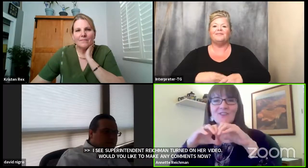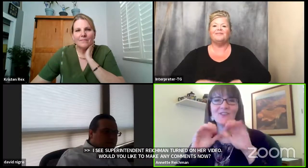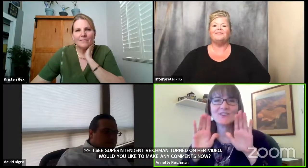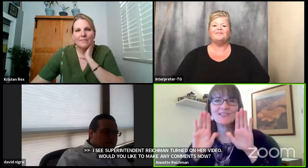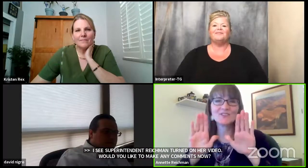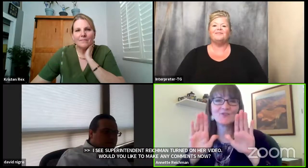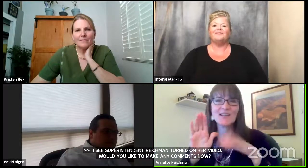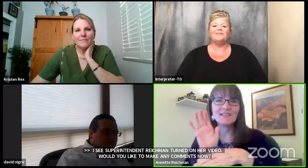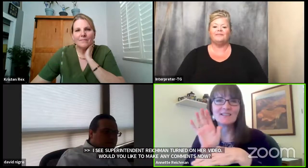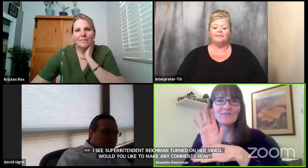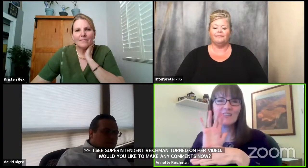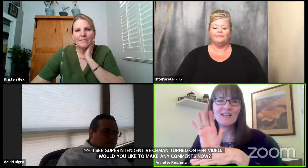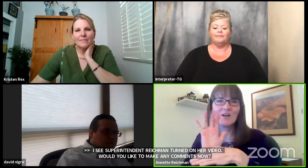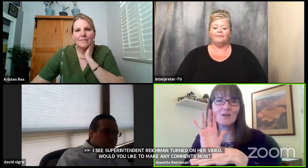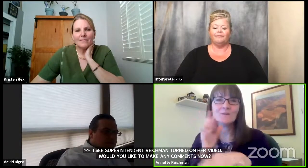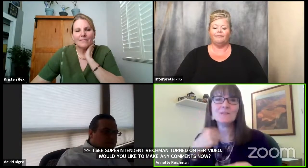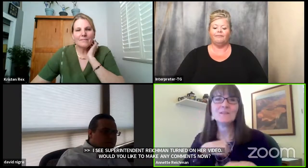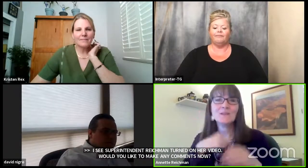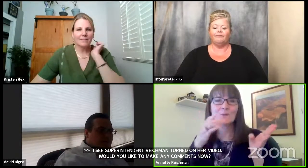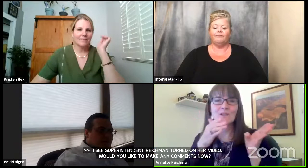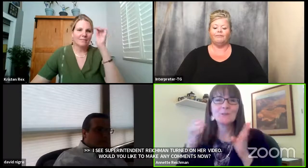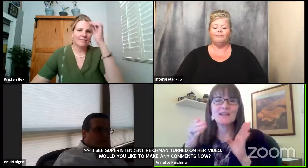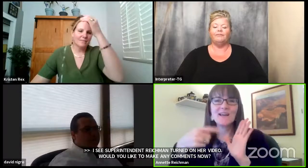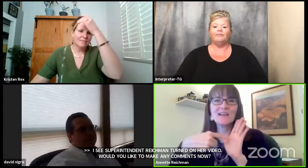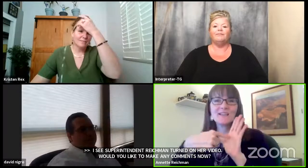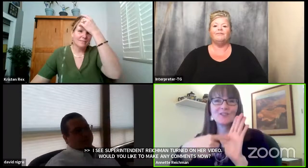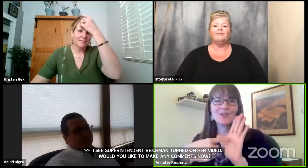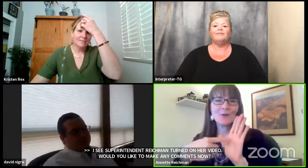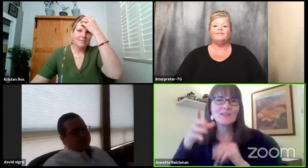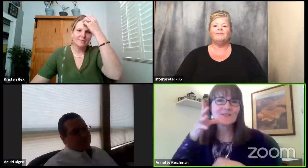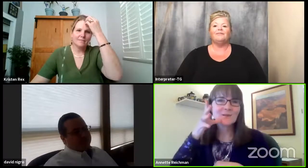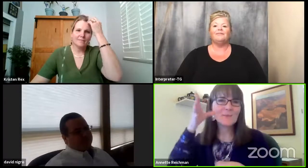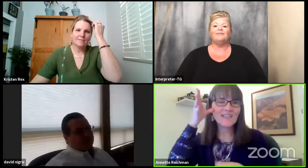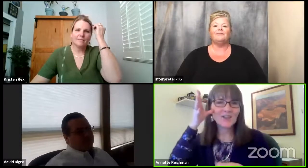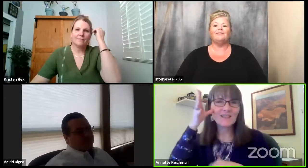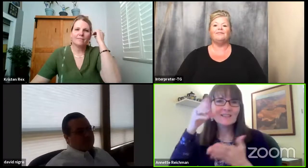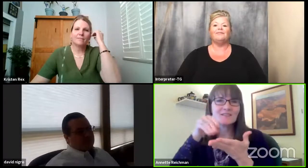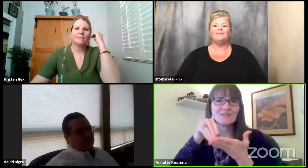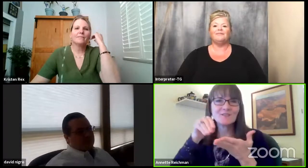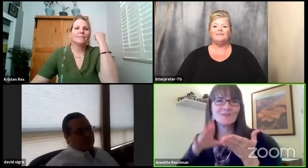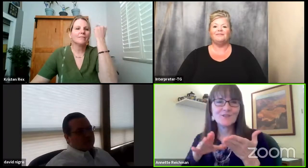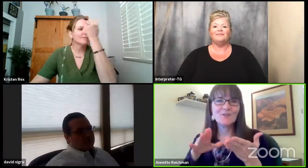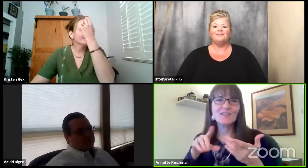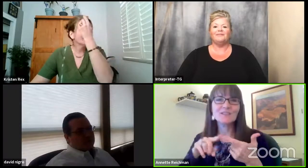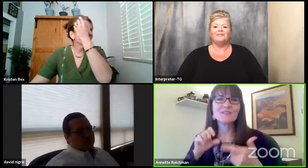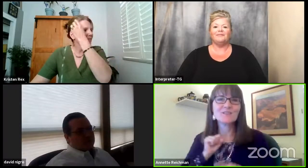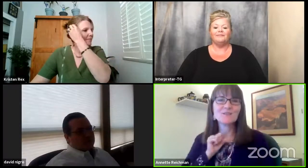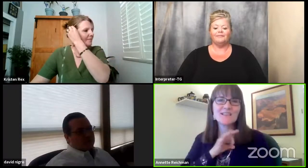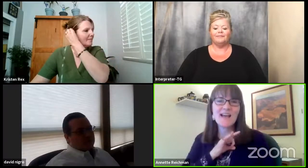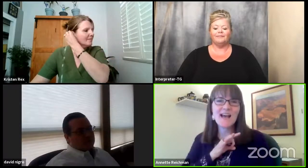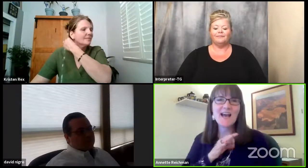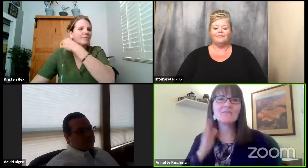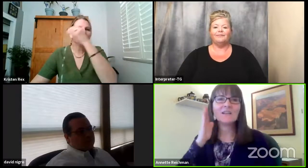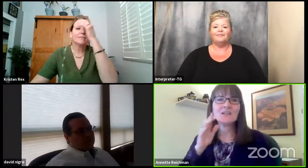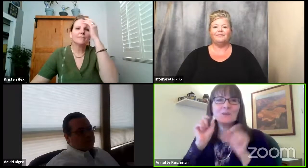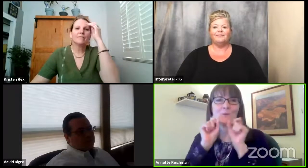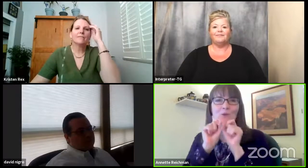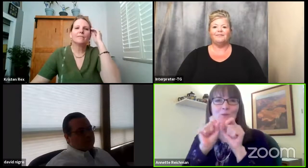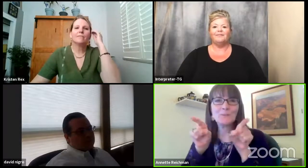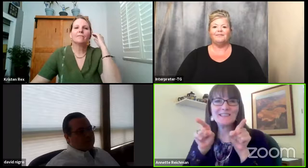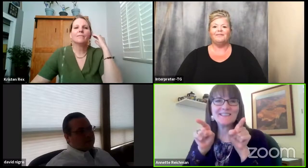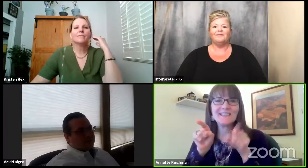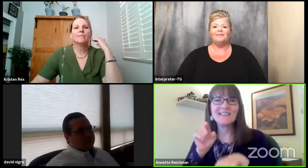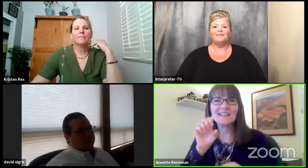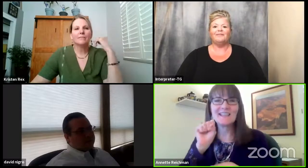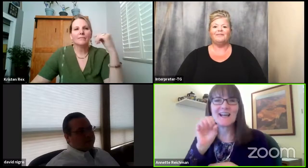putting together this great video. We plan to show it to parents, to students, to staff.